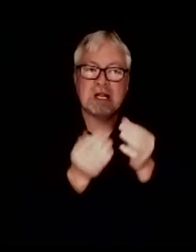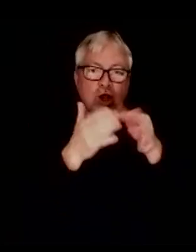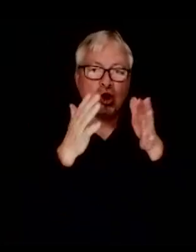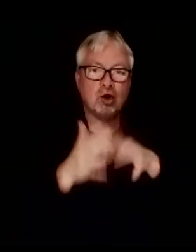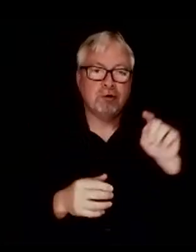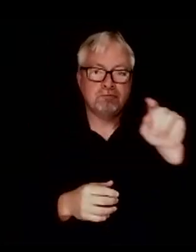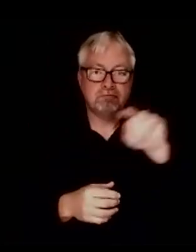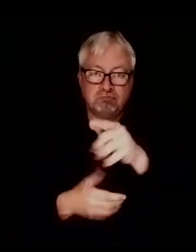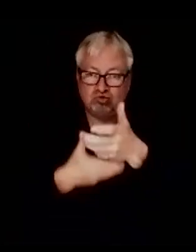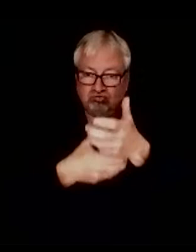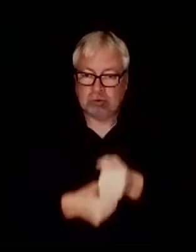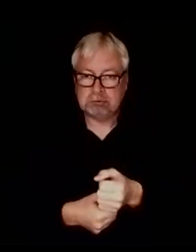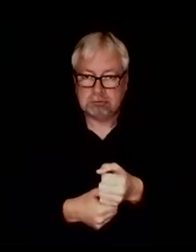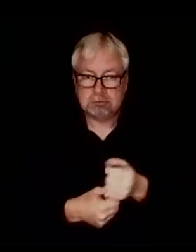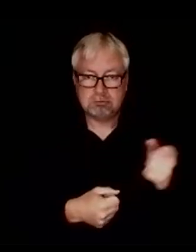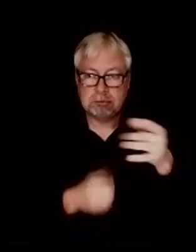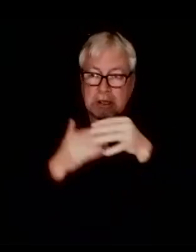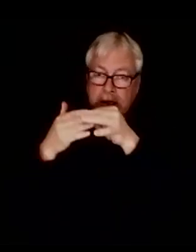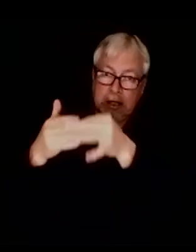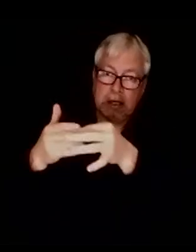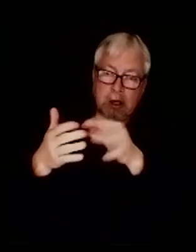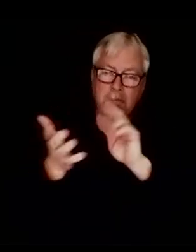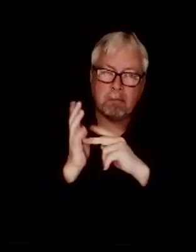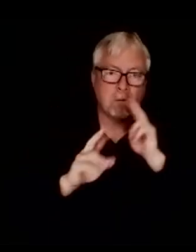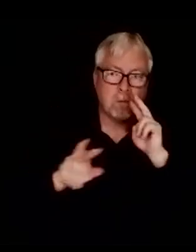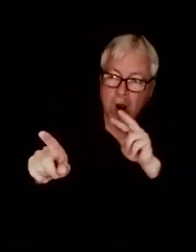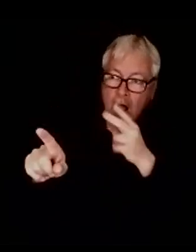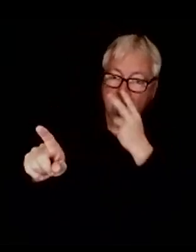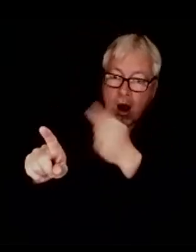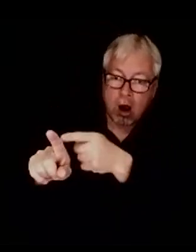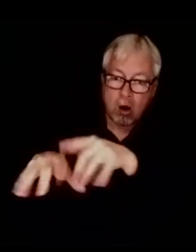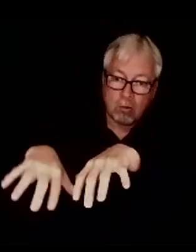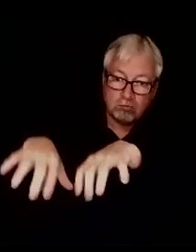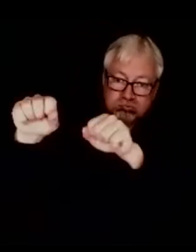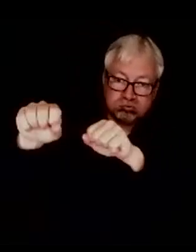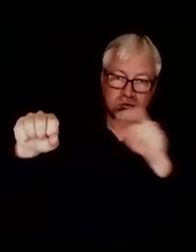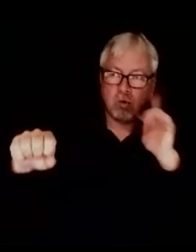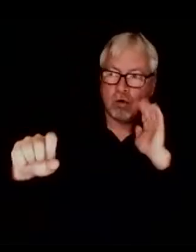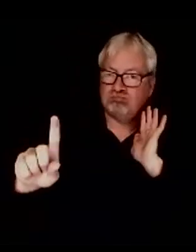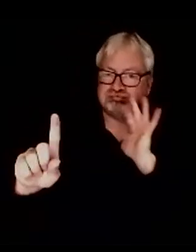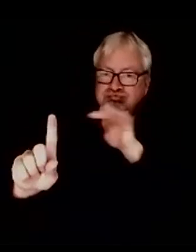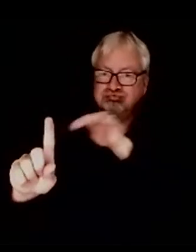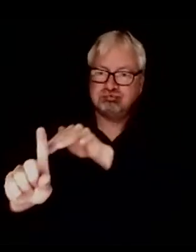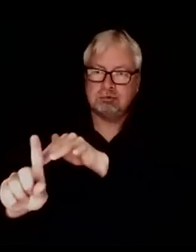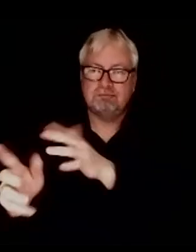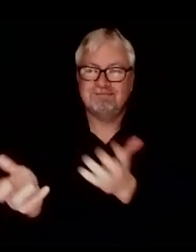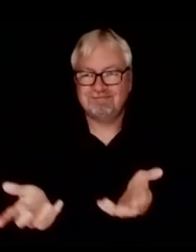the healthcare systems will continue, and the pharmacies will continue to